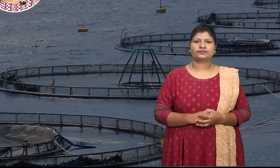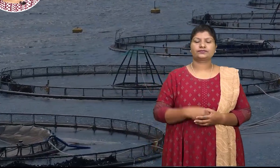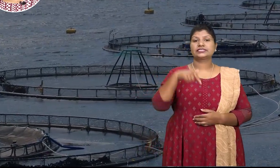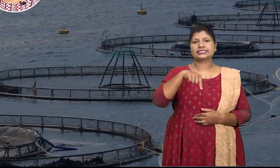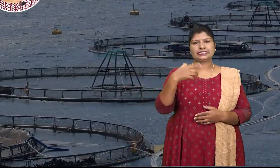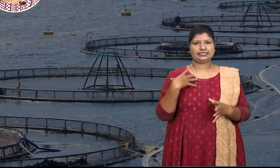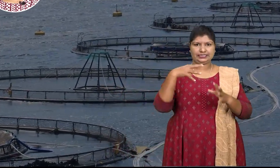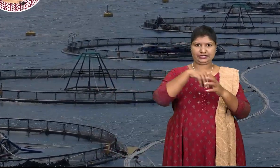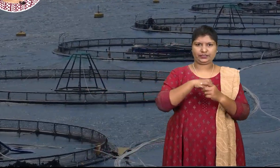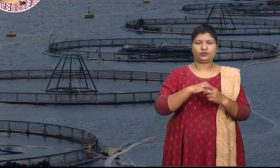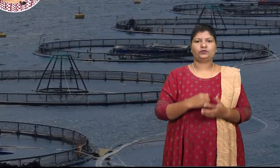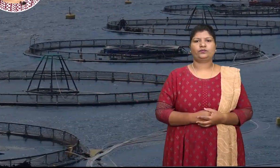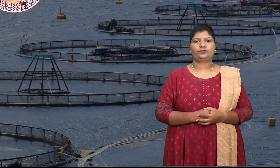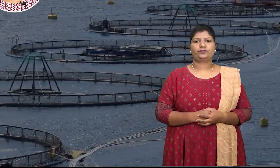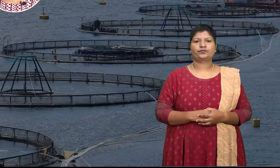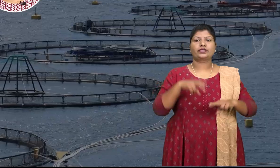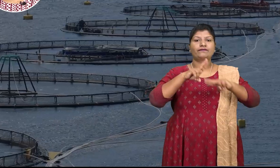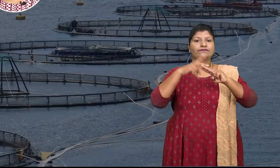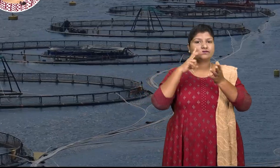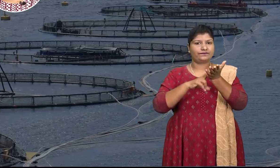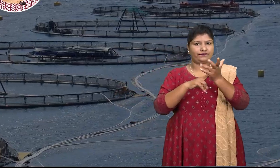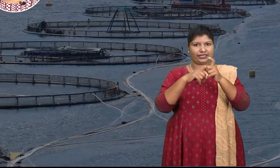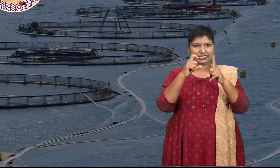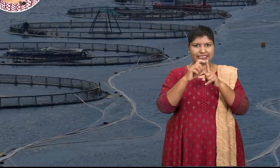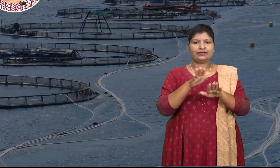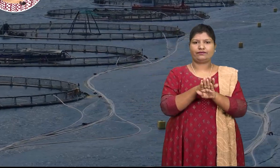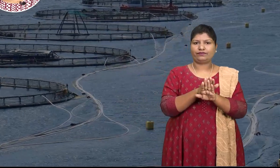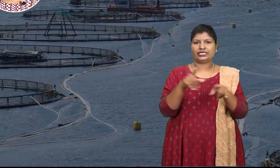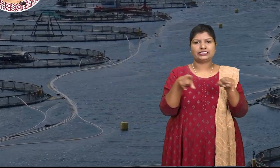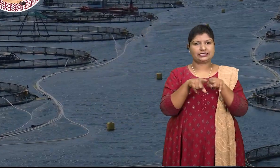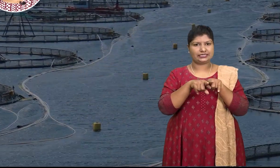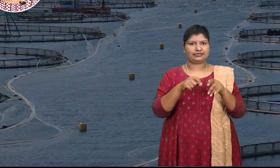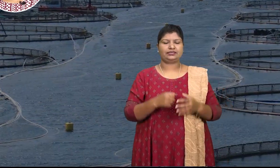This includes finned fish like